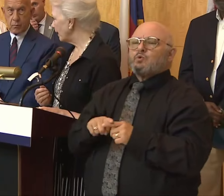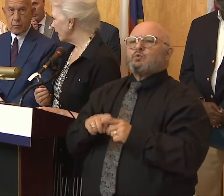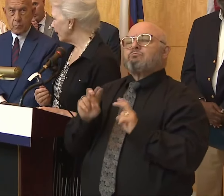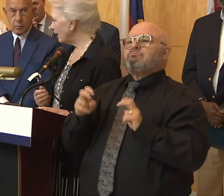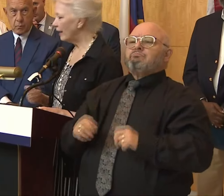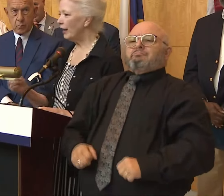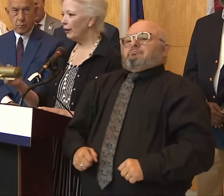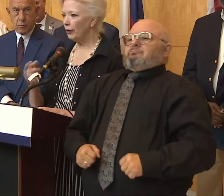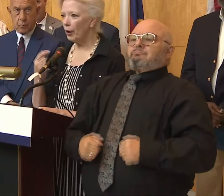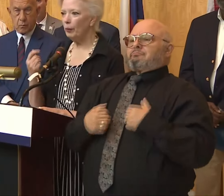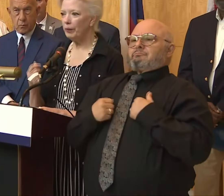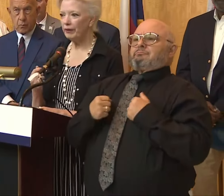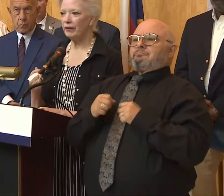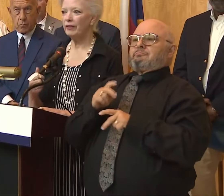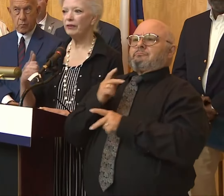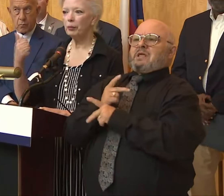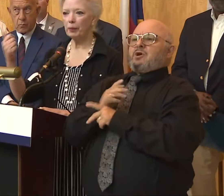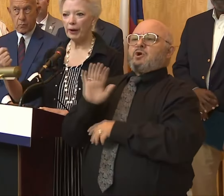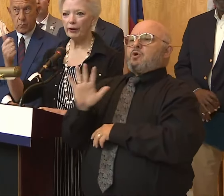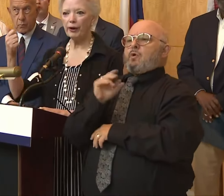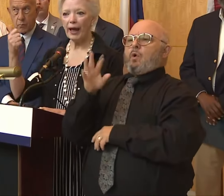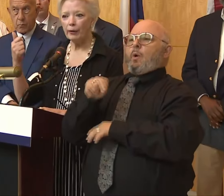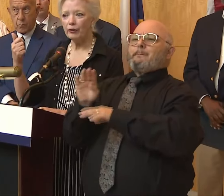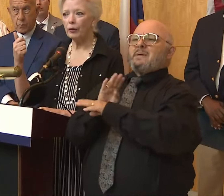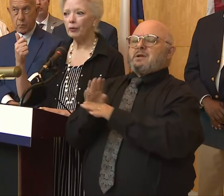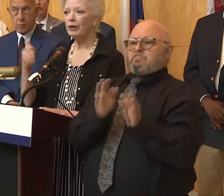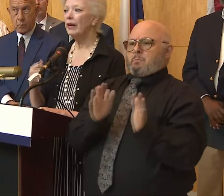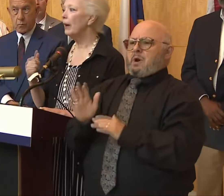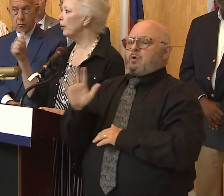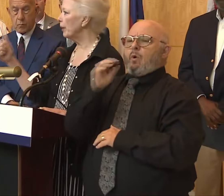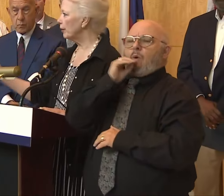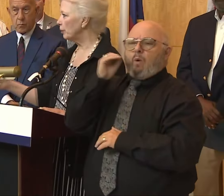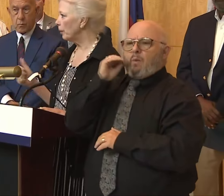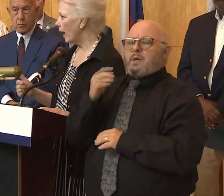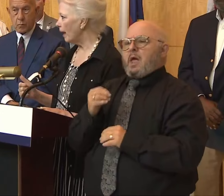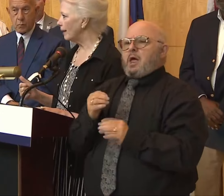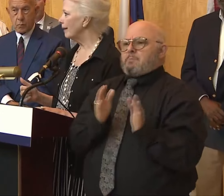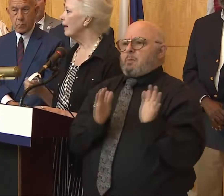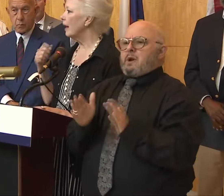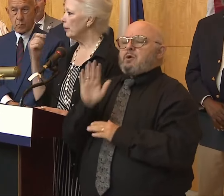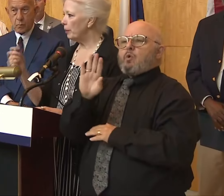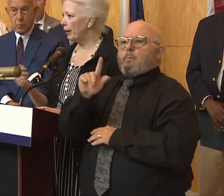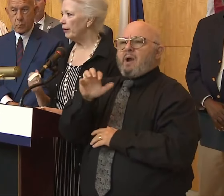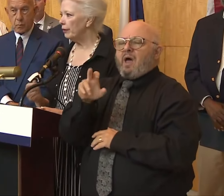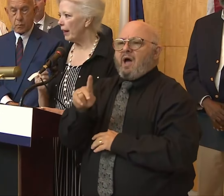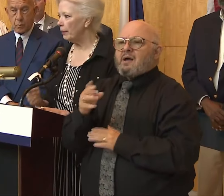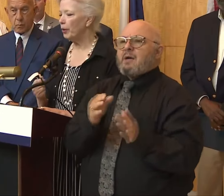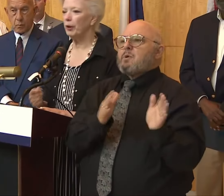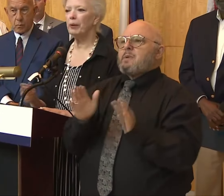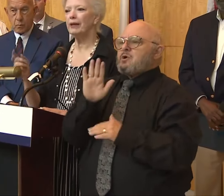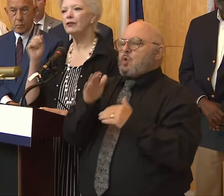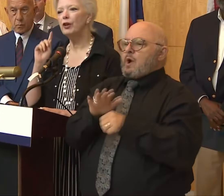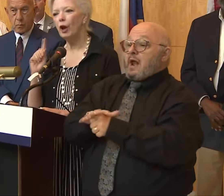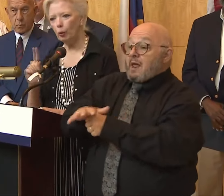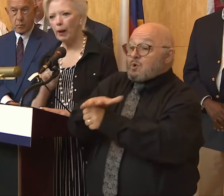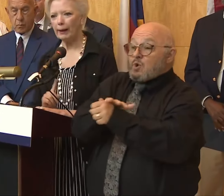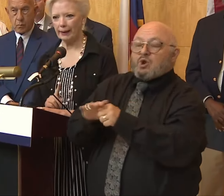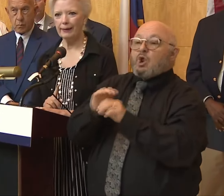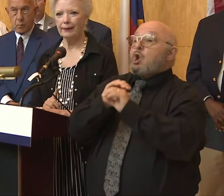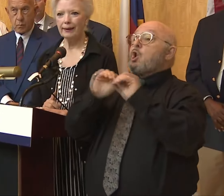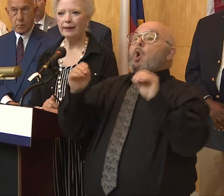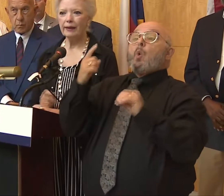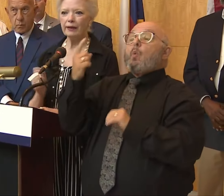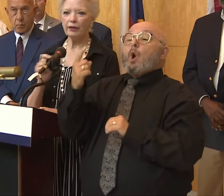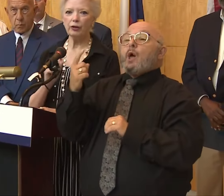and take care of your own business, and prepare your household, and prepare your block, and prepare your neighborhood, because